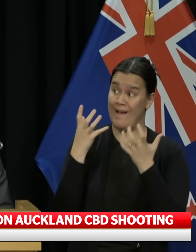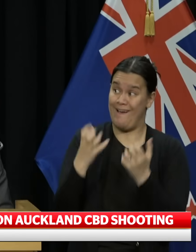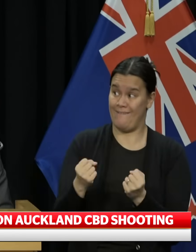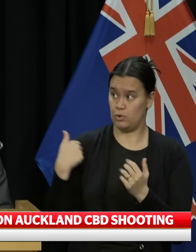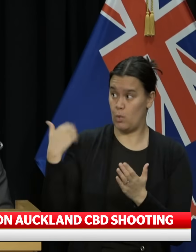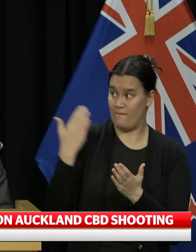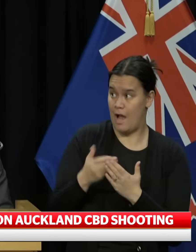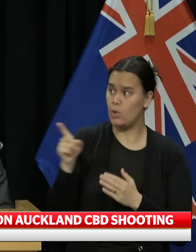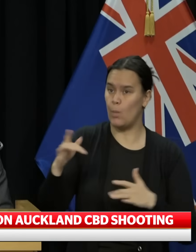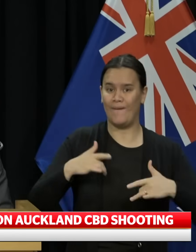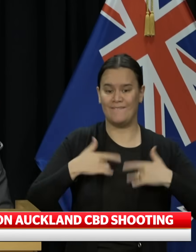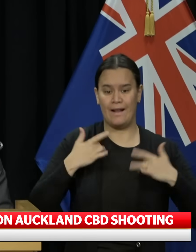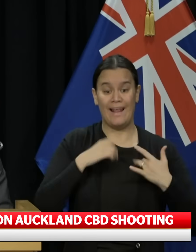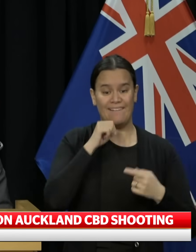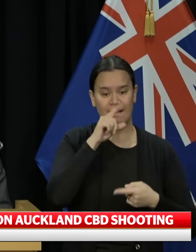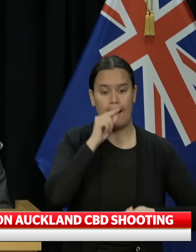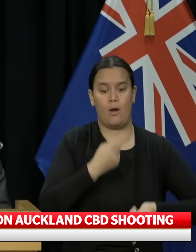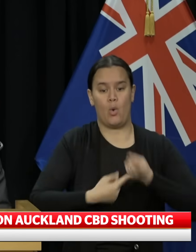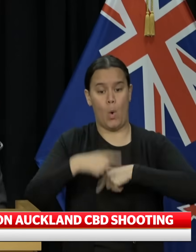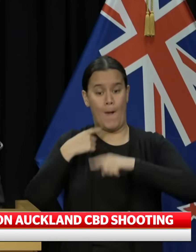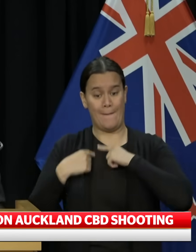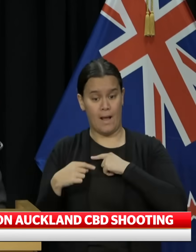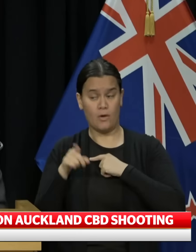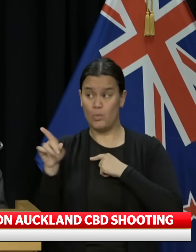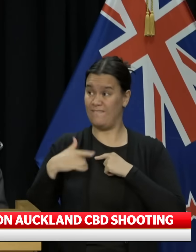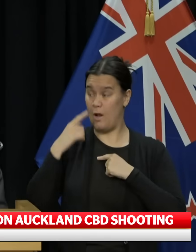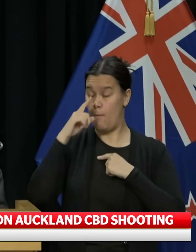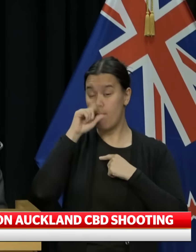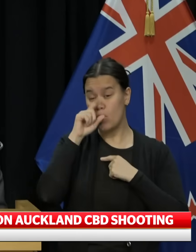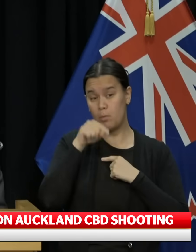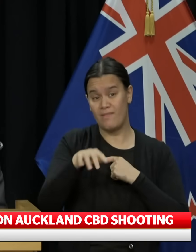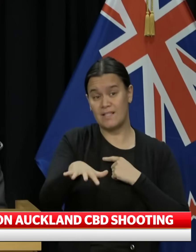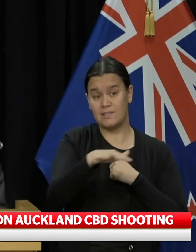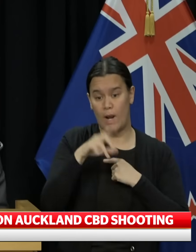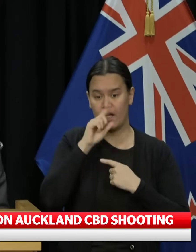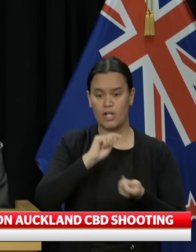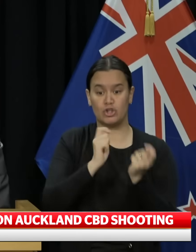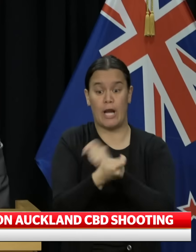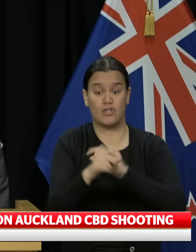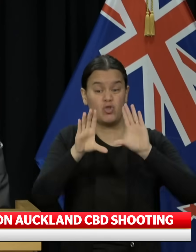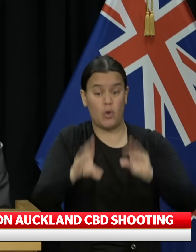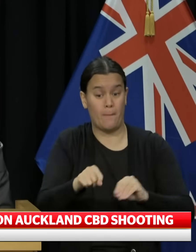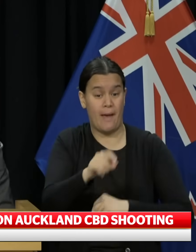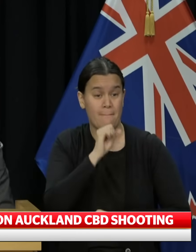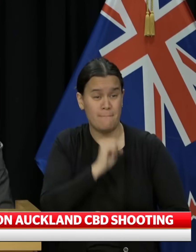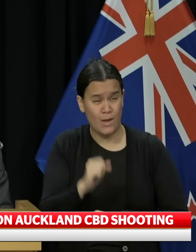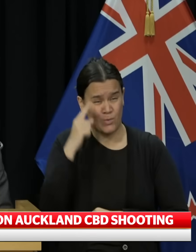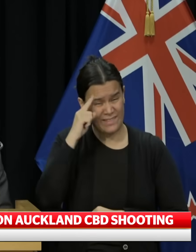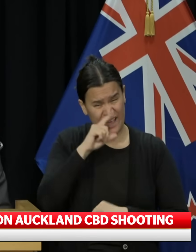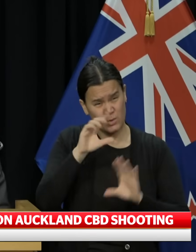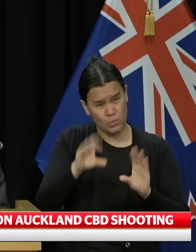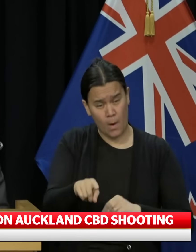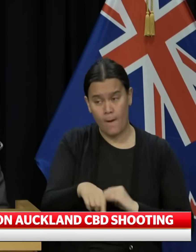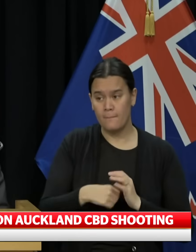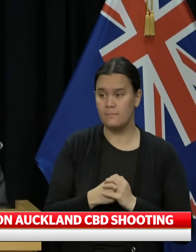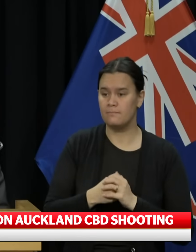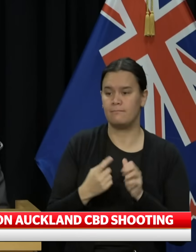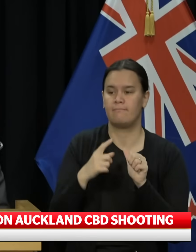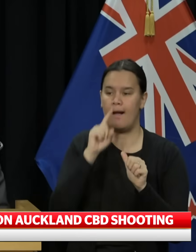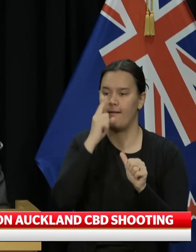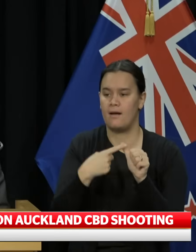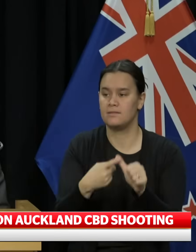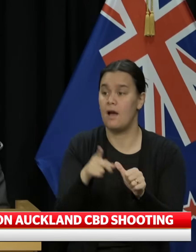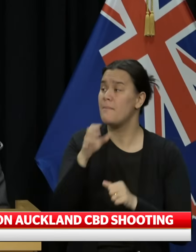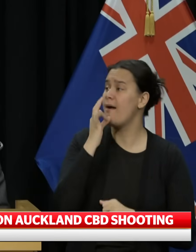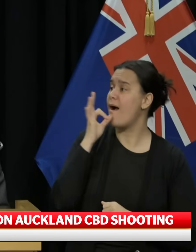this could have been prevented? I don't have any information to form a judgment on that at this point. But do you know whether the 2 deceased